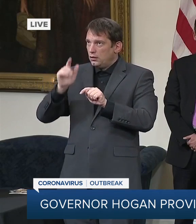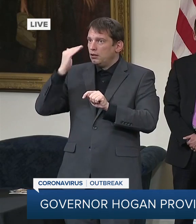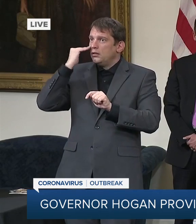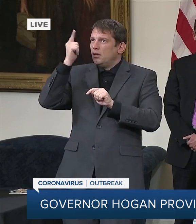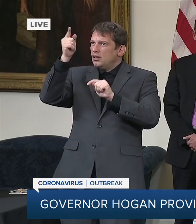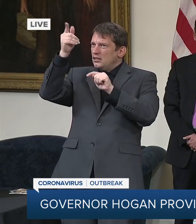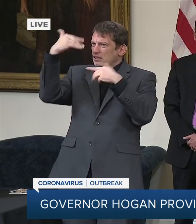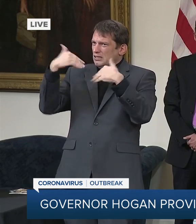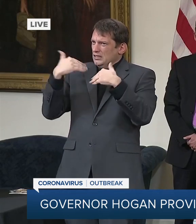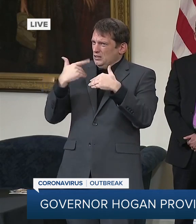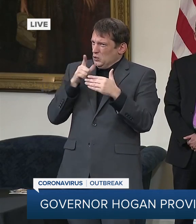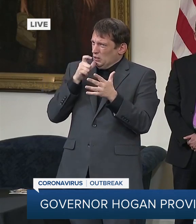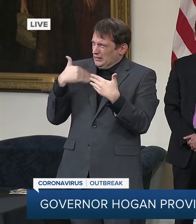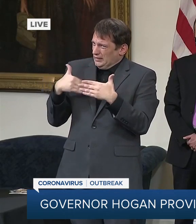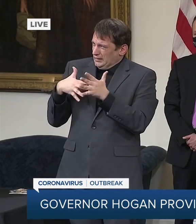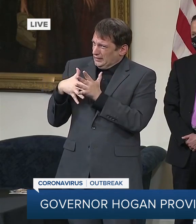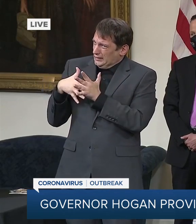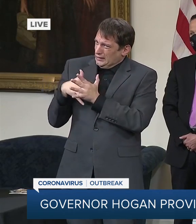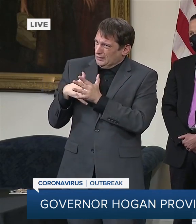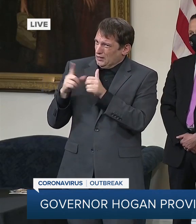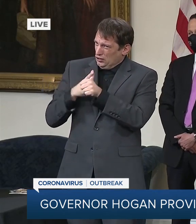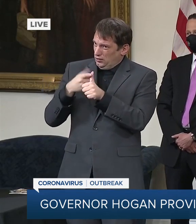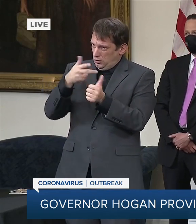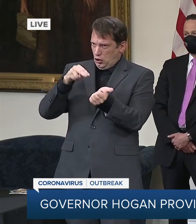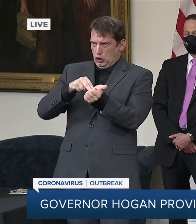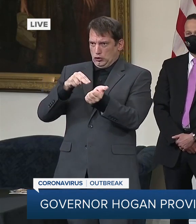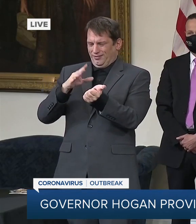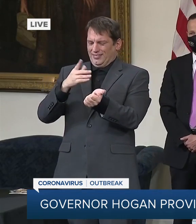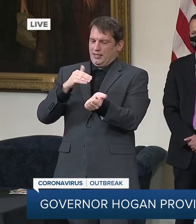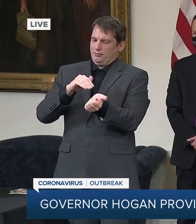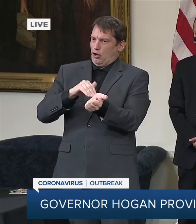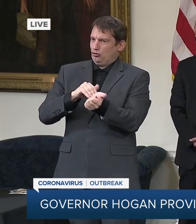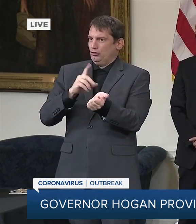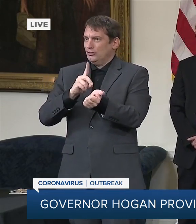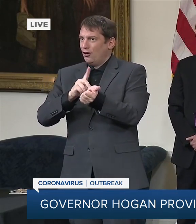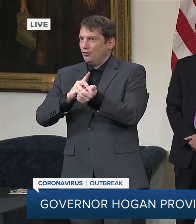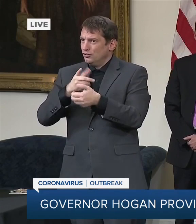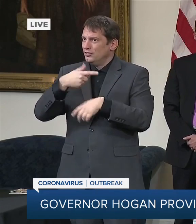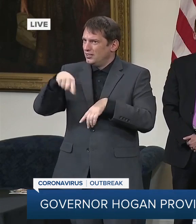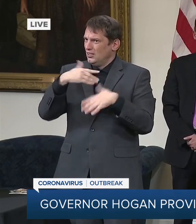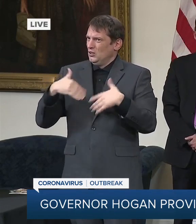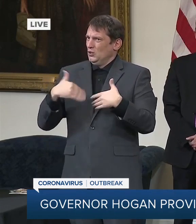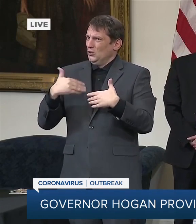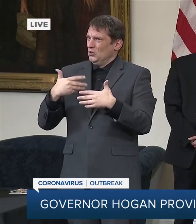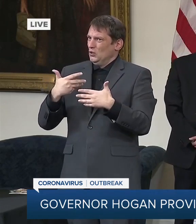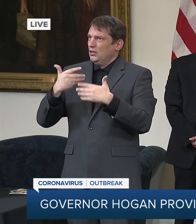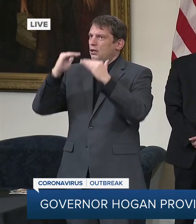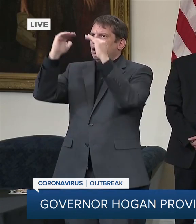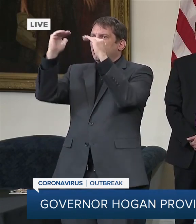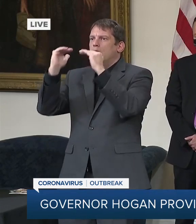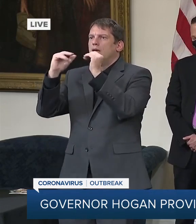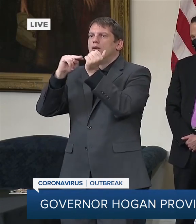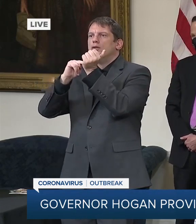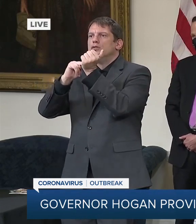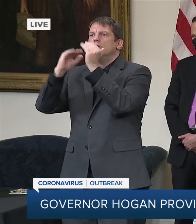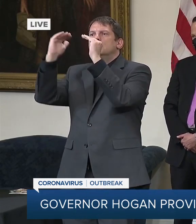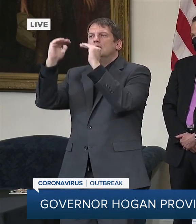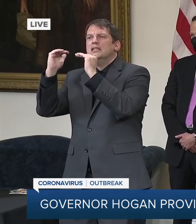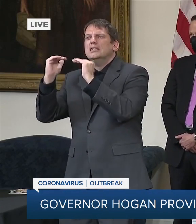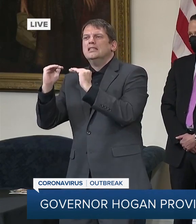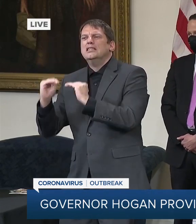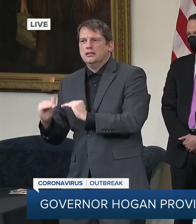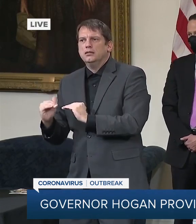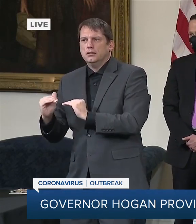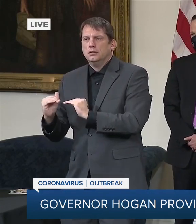where 52% of our deaths have been. And it's where the most vulnerable are. But we're definitely going to include other long-term care